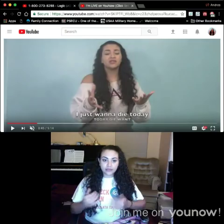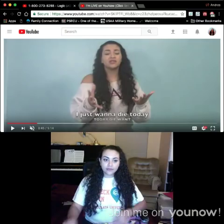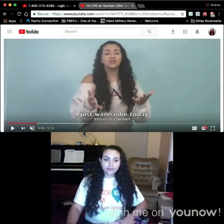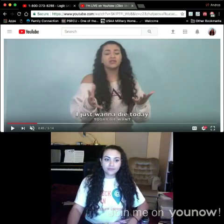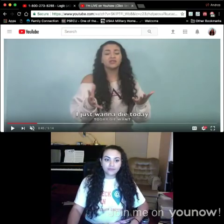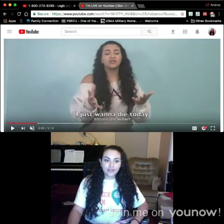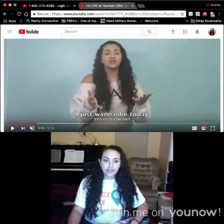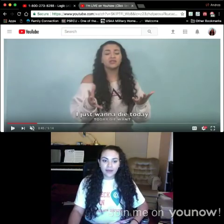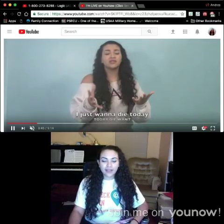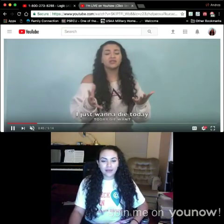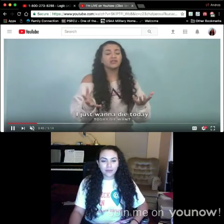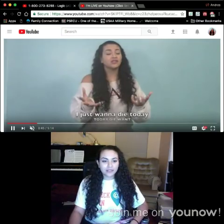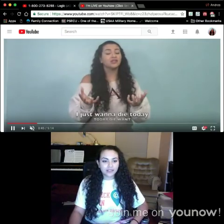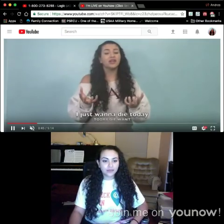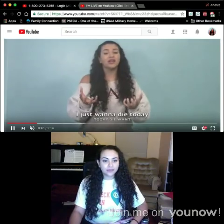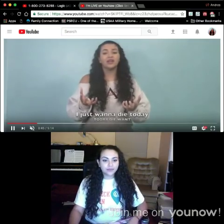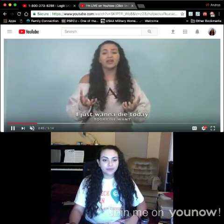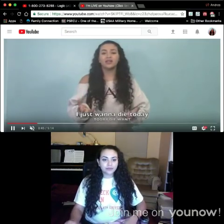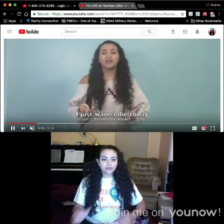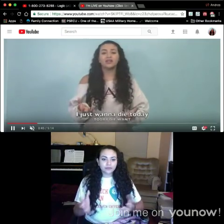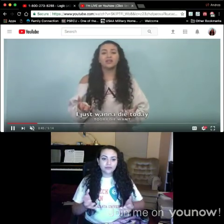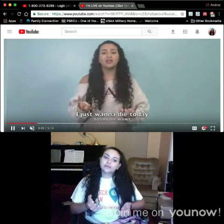So, yeah, I think that repeats too.